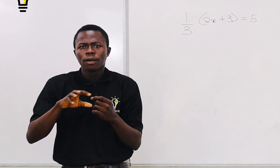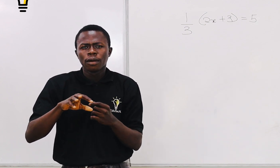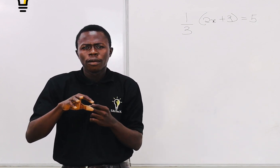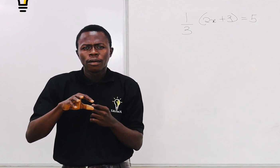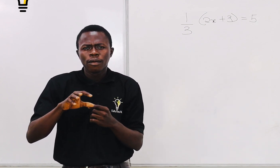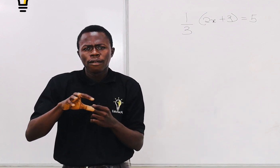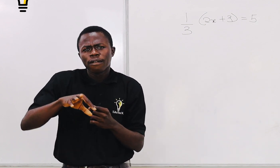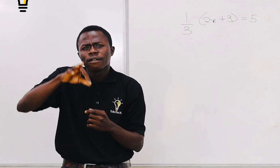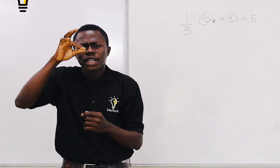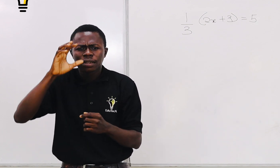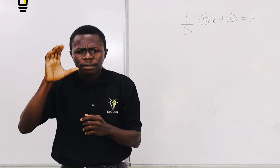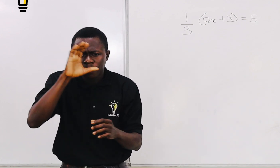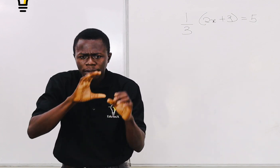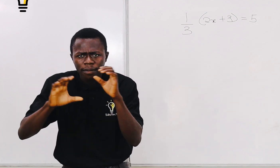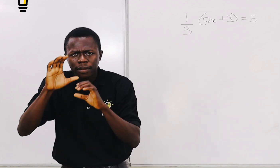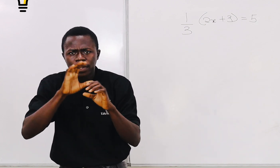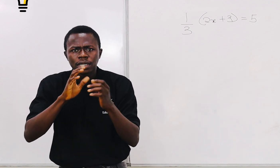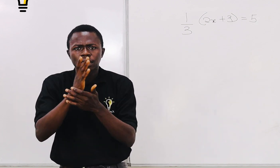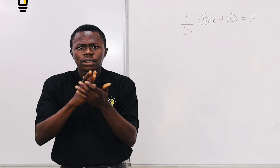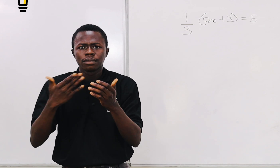to find the LCM.